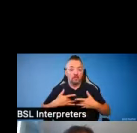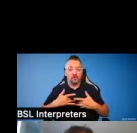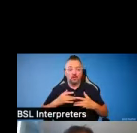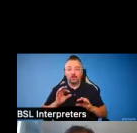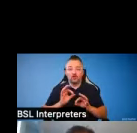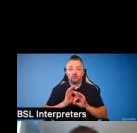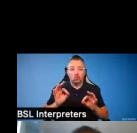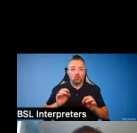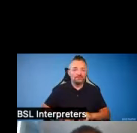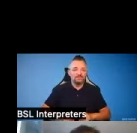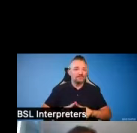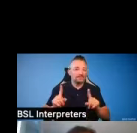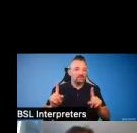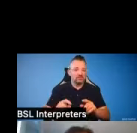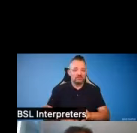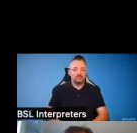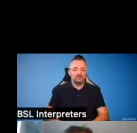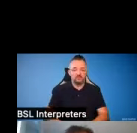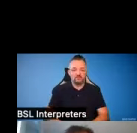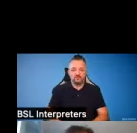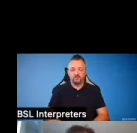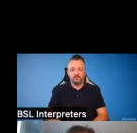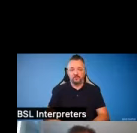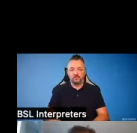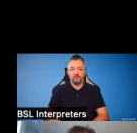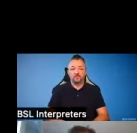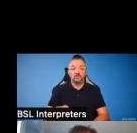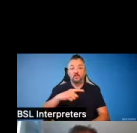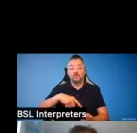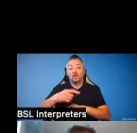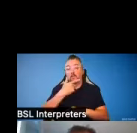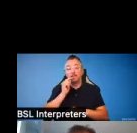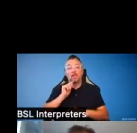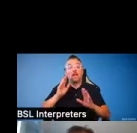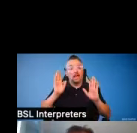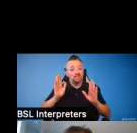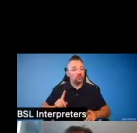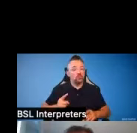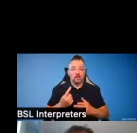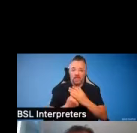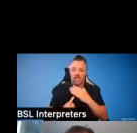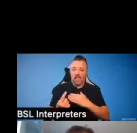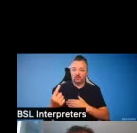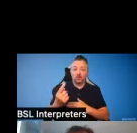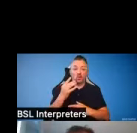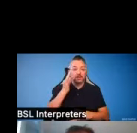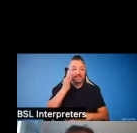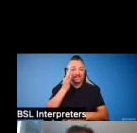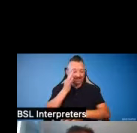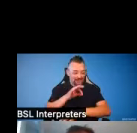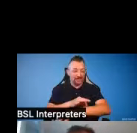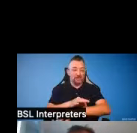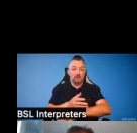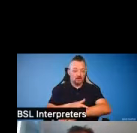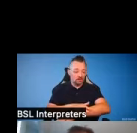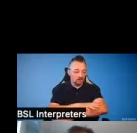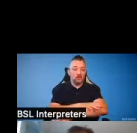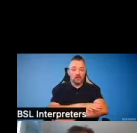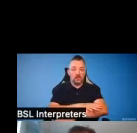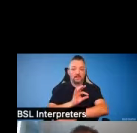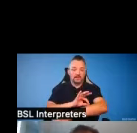significant difference. And perhaps important to note that people have to isolate until all the exposed skin lesions have healed and the scabs